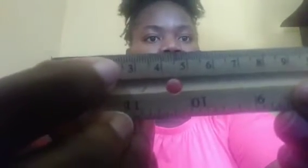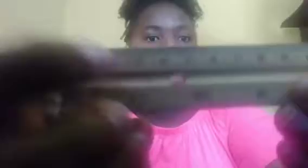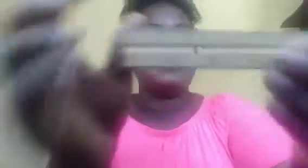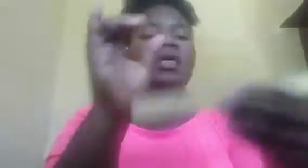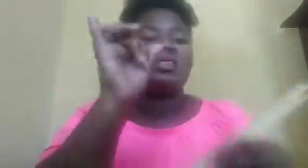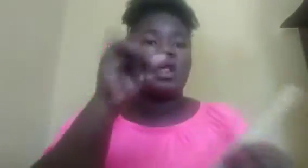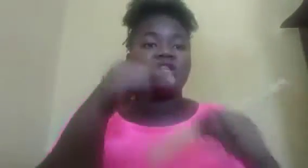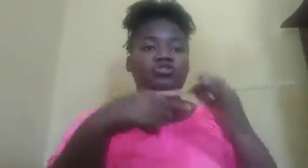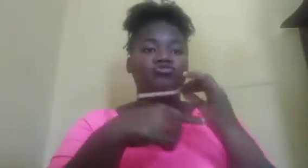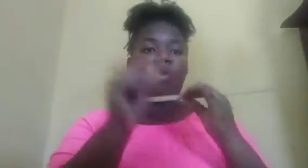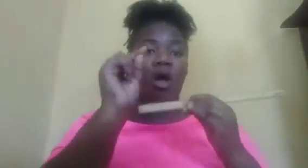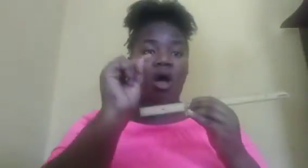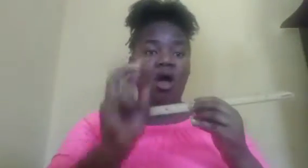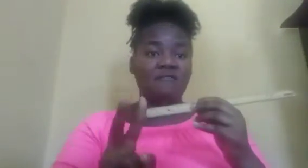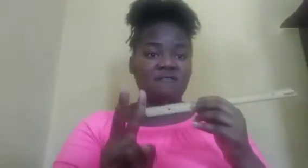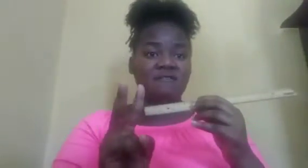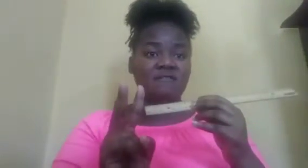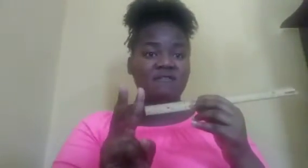So this is the half.